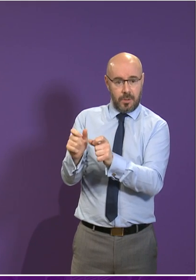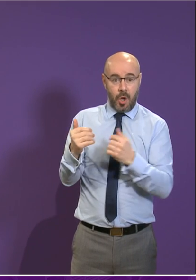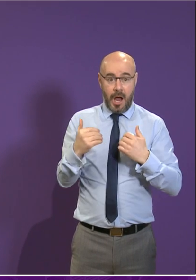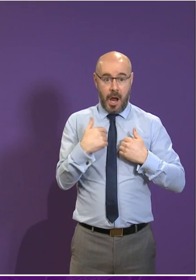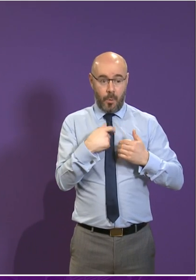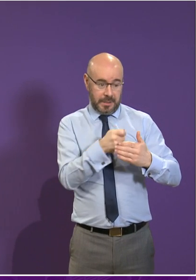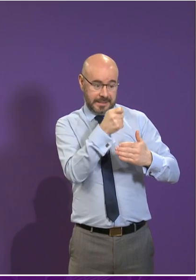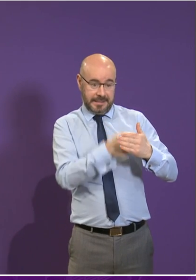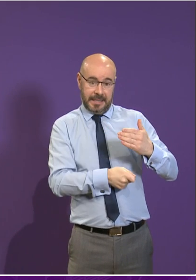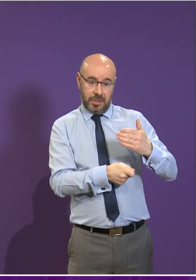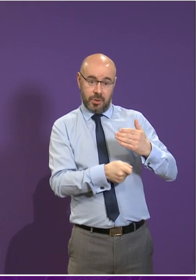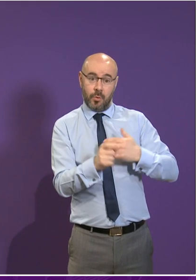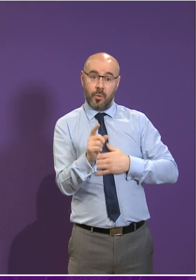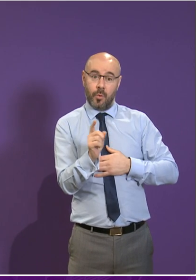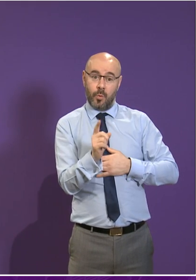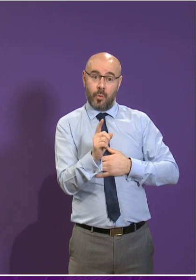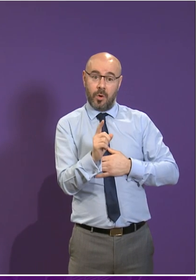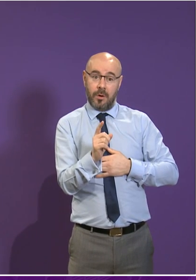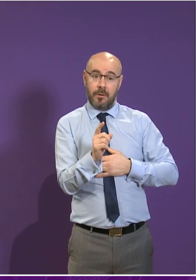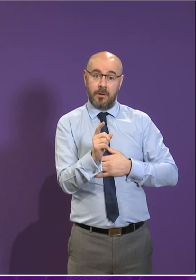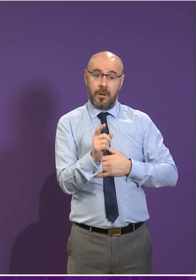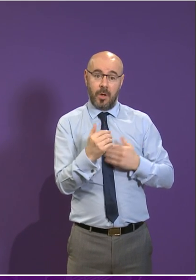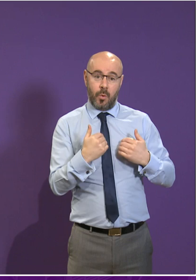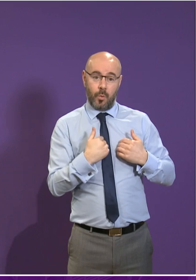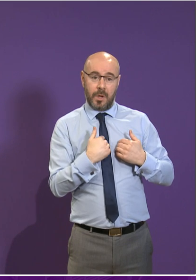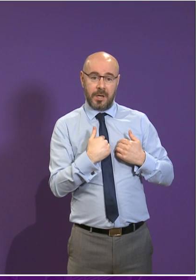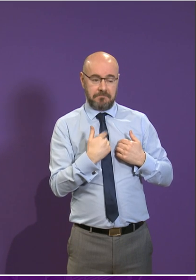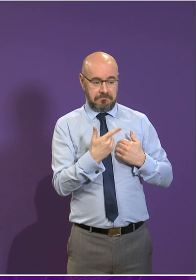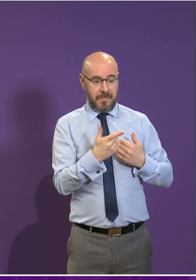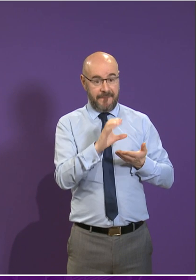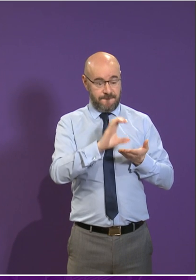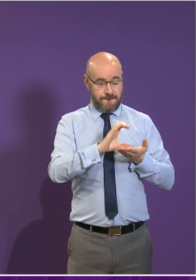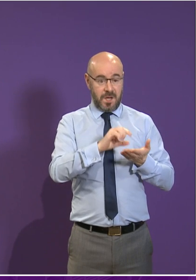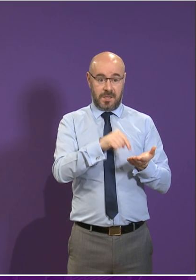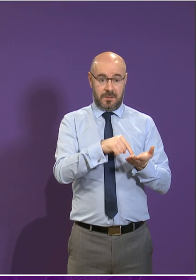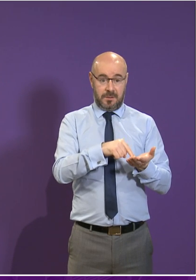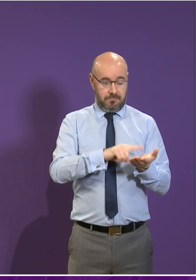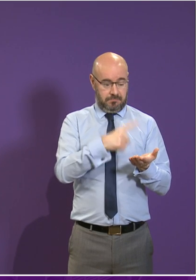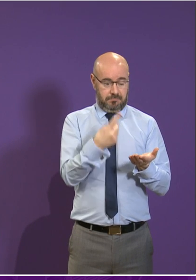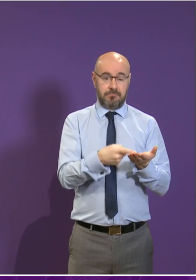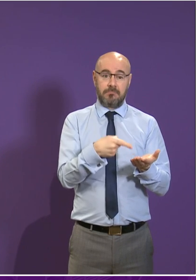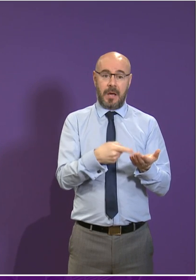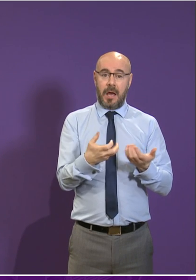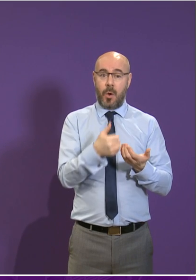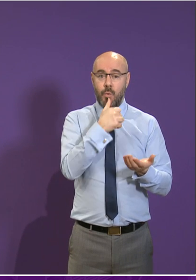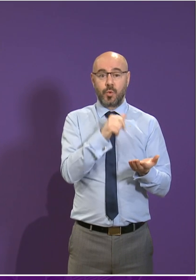main sanction, it would be about how we use our funding. And you